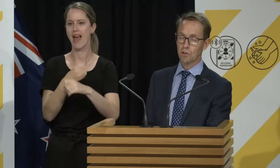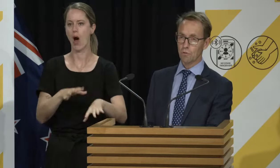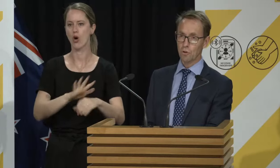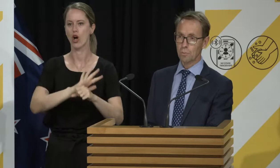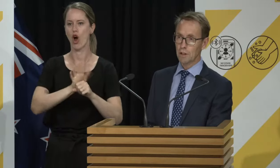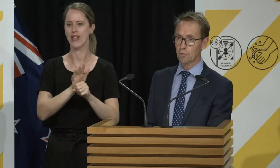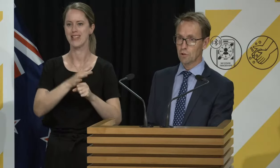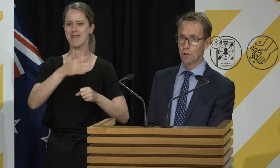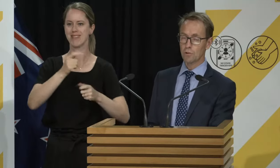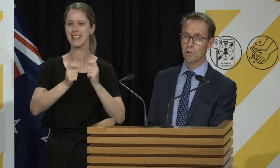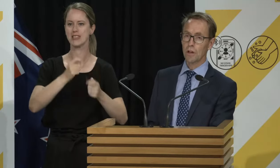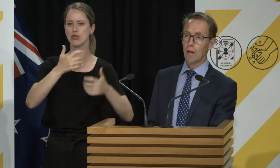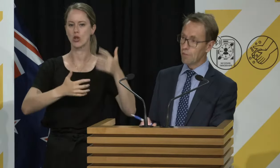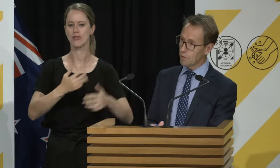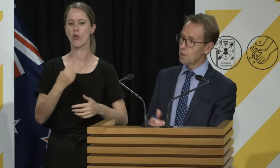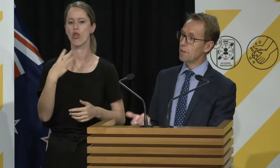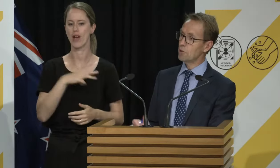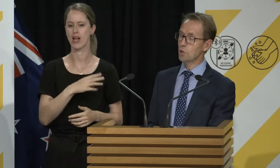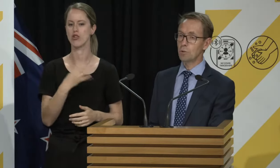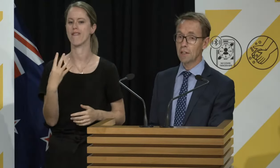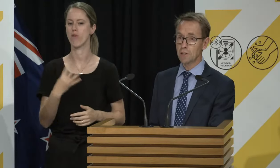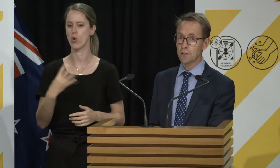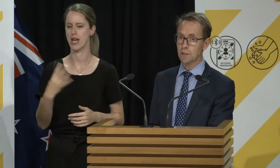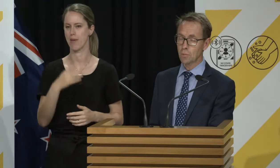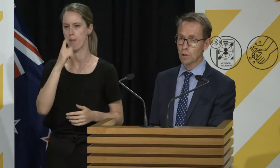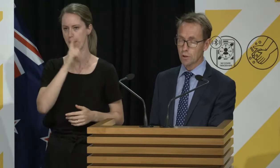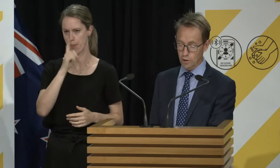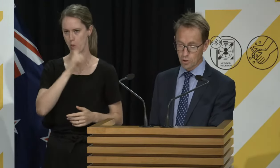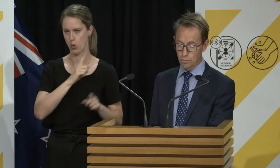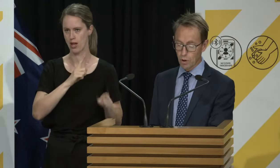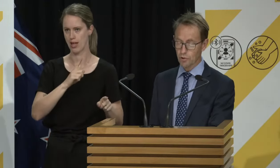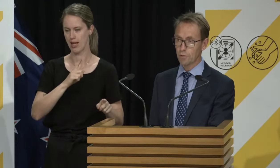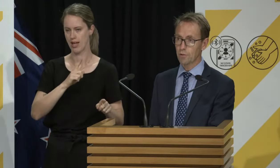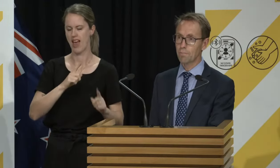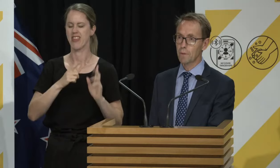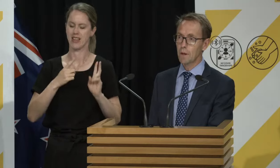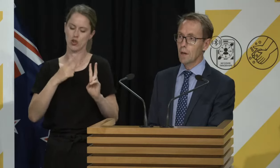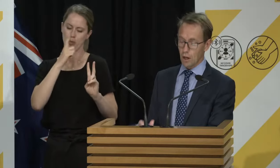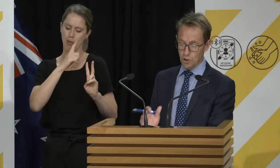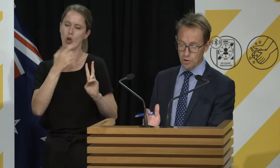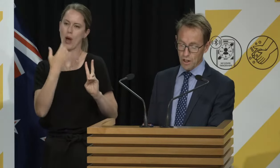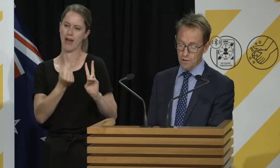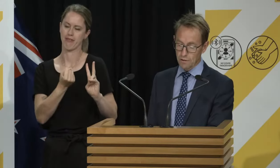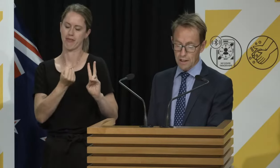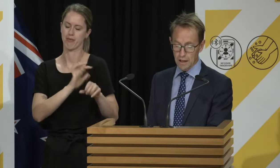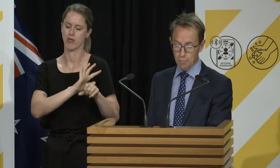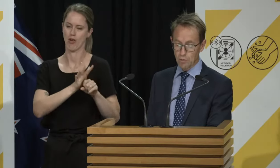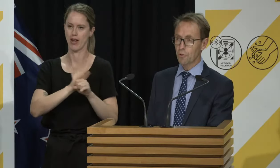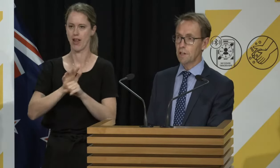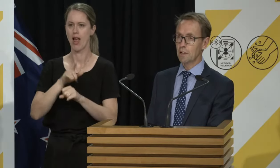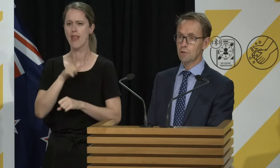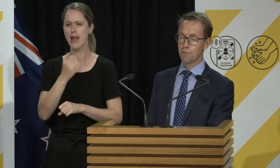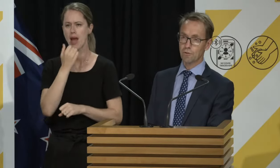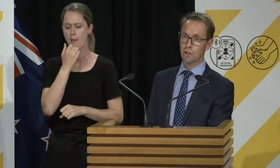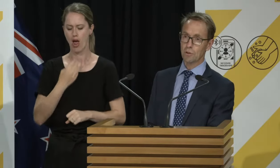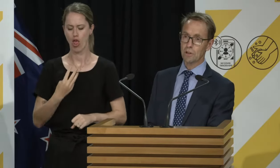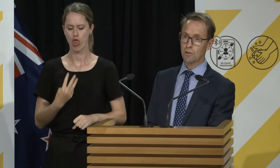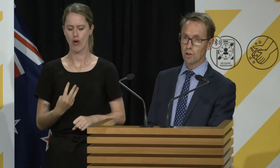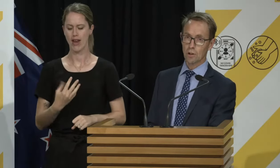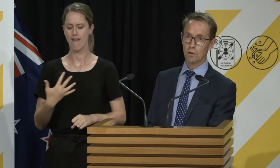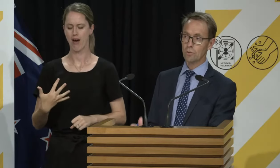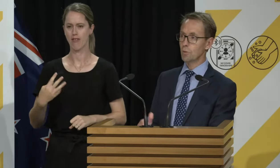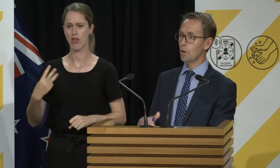That is confirmed negative results. And then we have the 2 cases as well that are the 2 positives. I should say that that number of